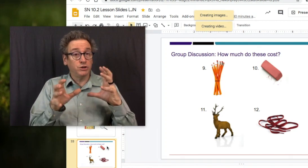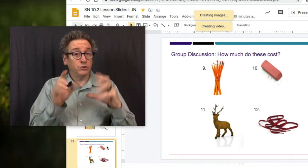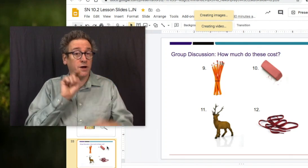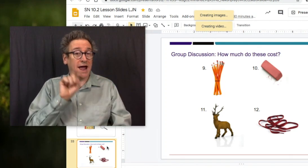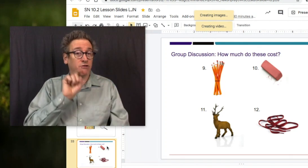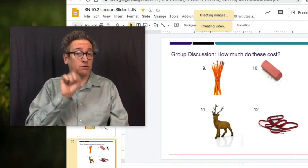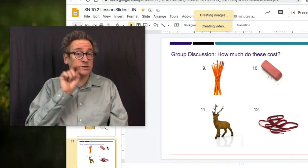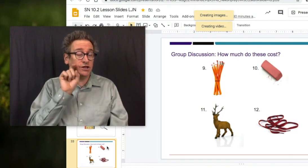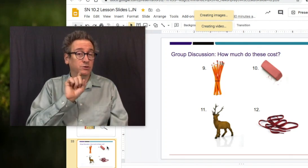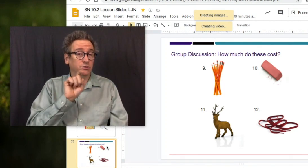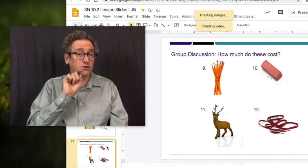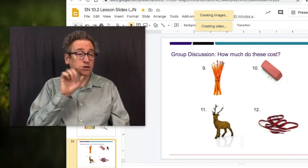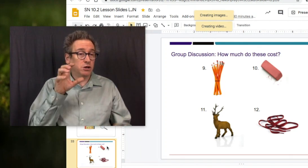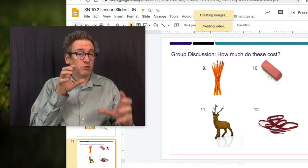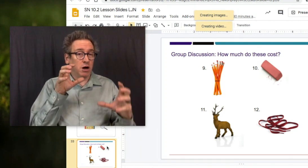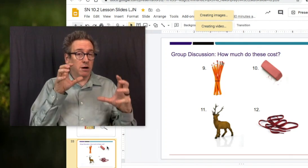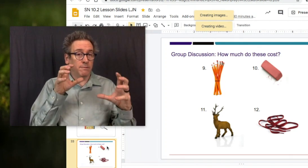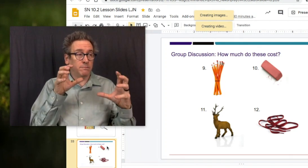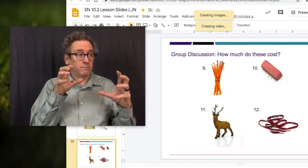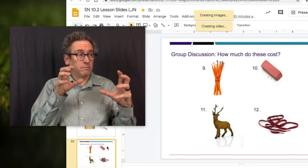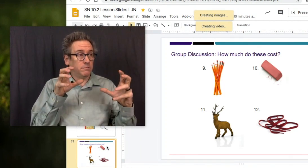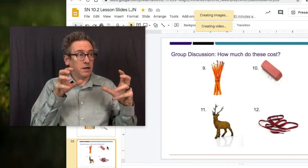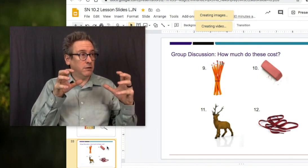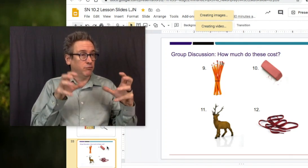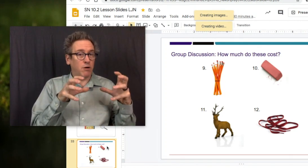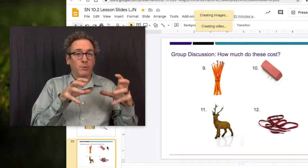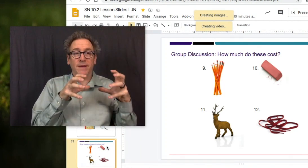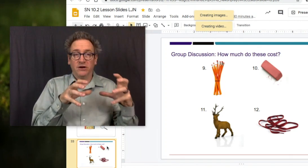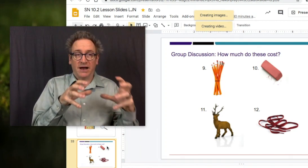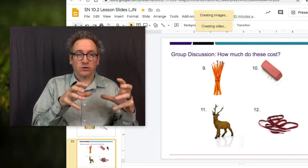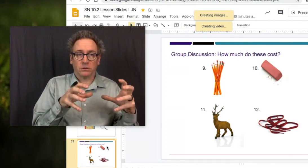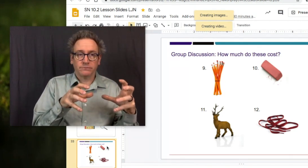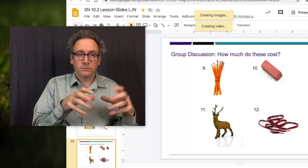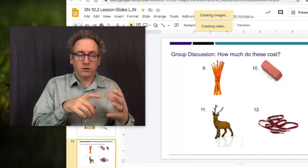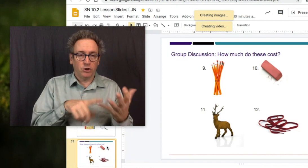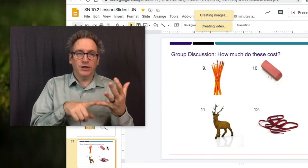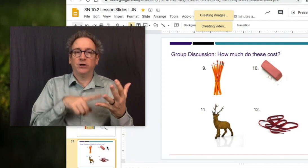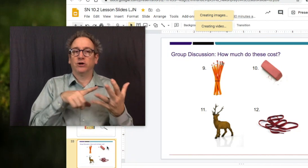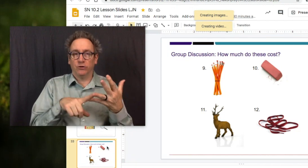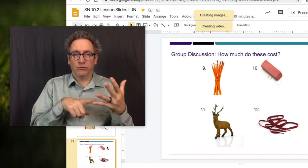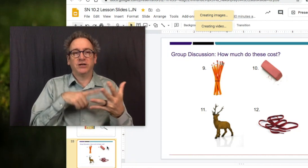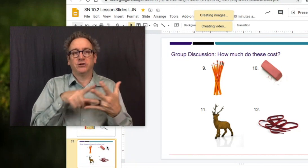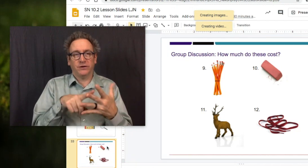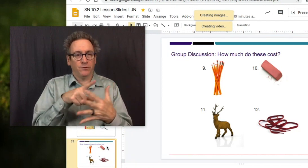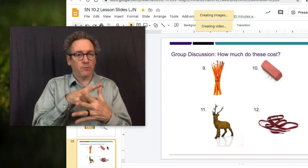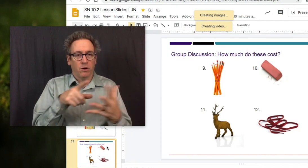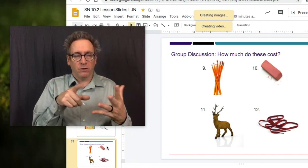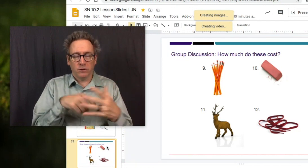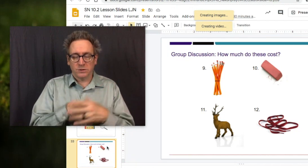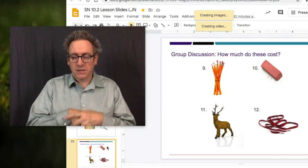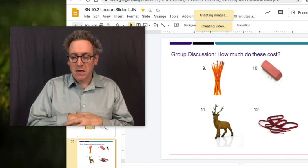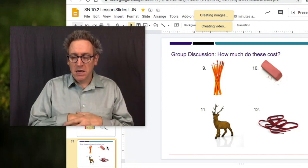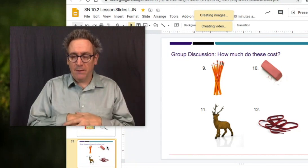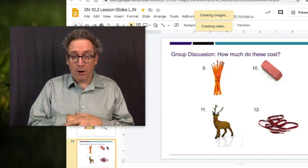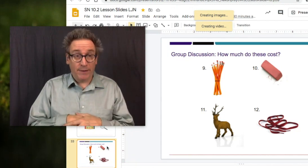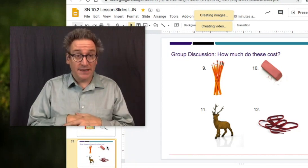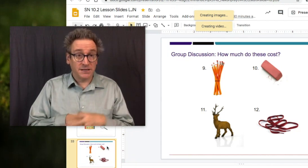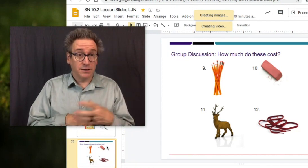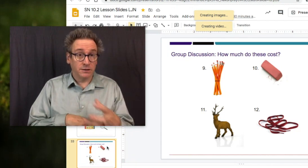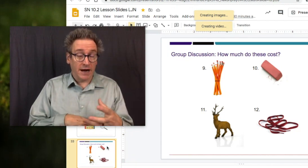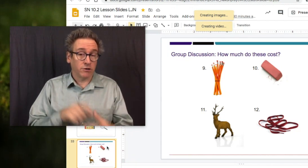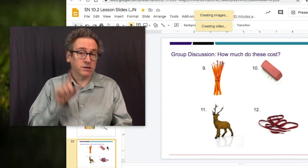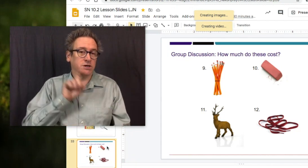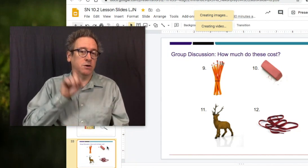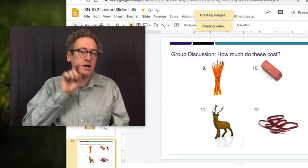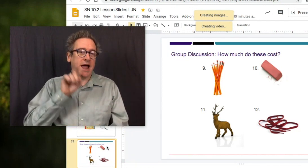War II, Akron was a huge rubber manufacturer. Goodyear, Goodrich, if you remember all those, are based